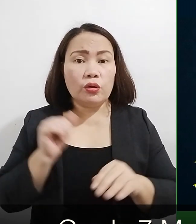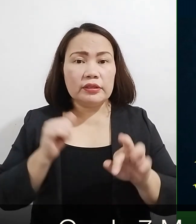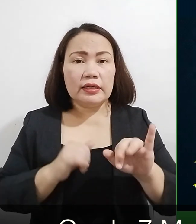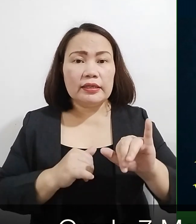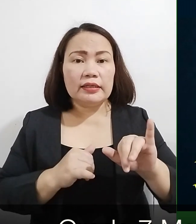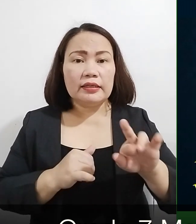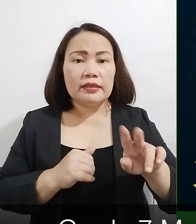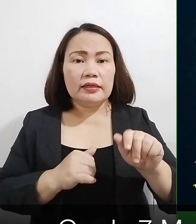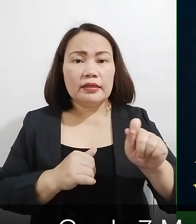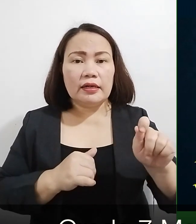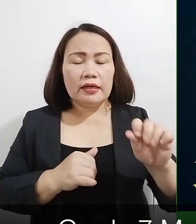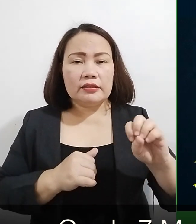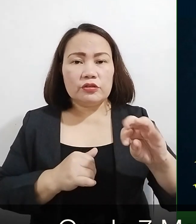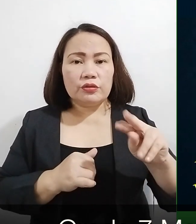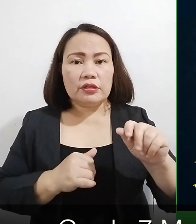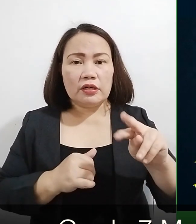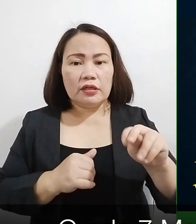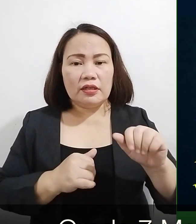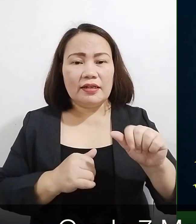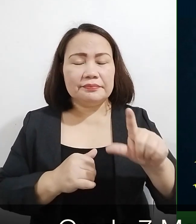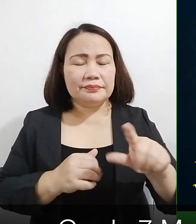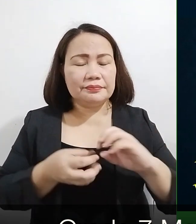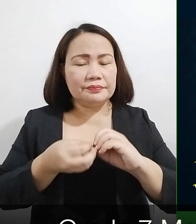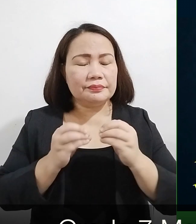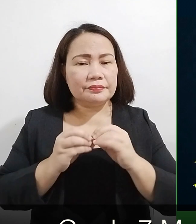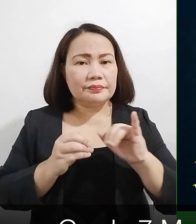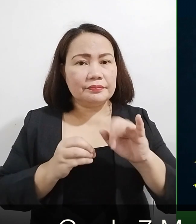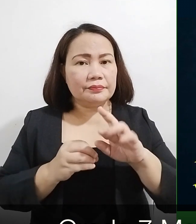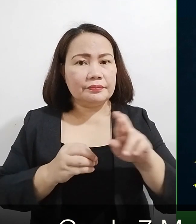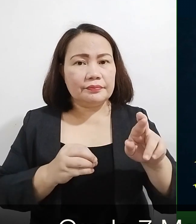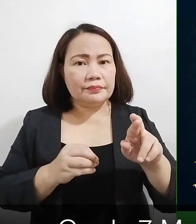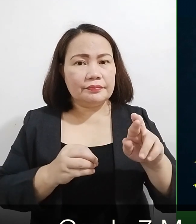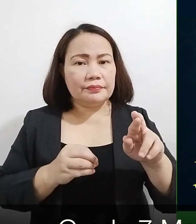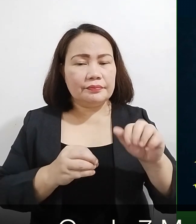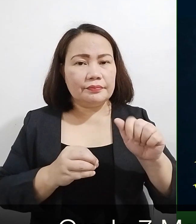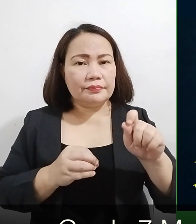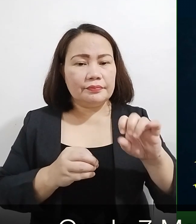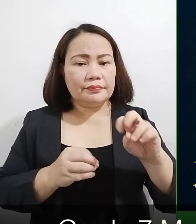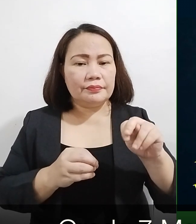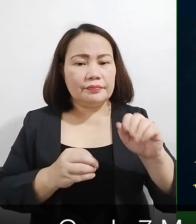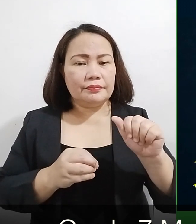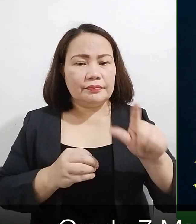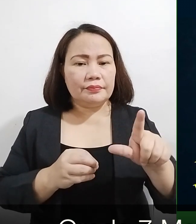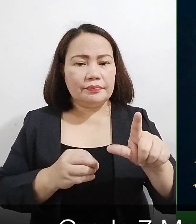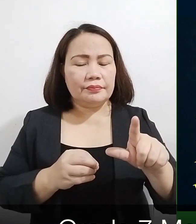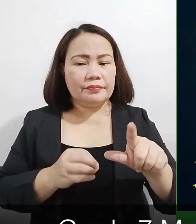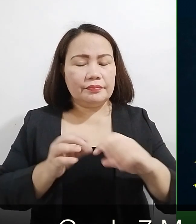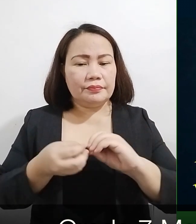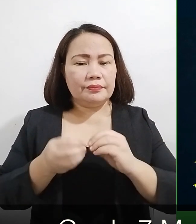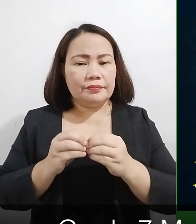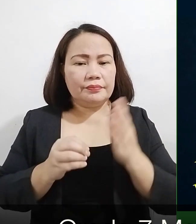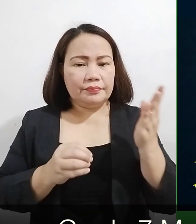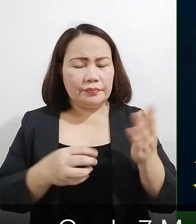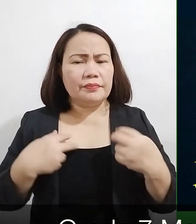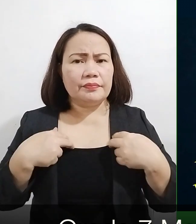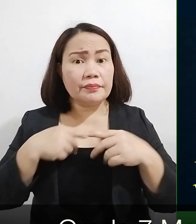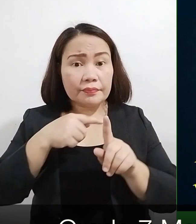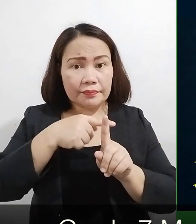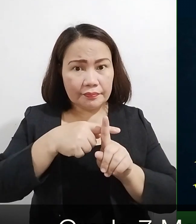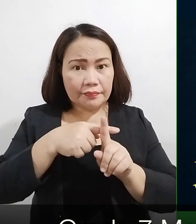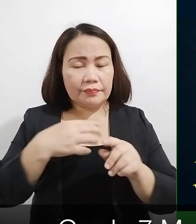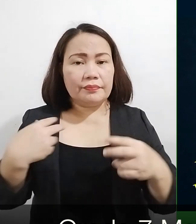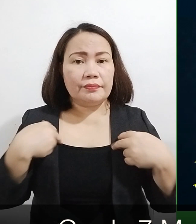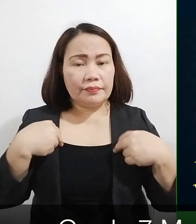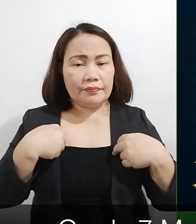irrational numbers. Okay? So, ano nga po yung isang square root nito? Meron pa siyang negative. So, kagaya rin po